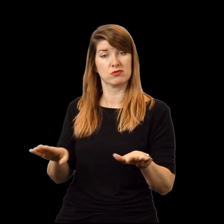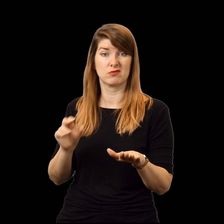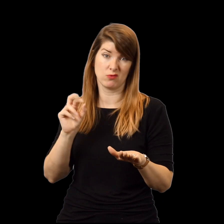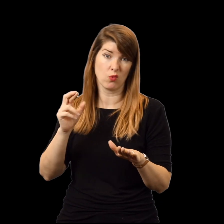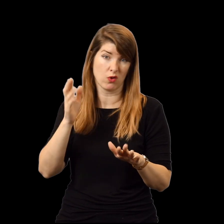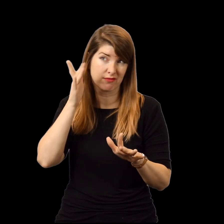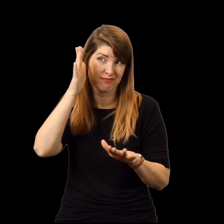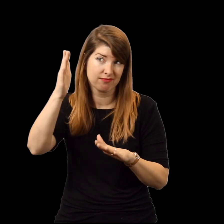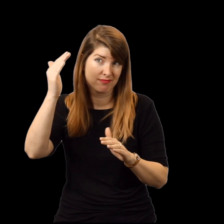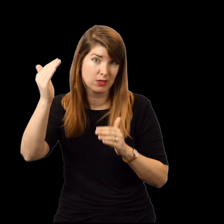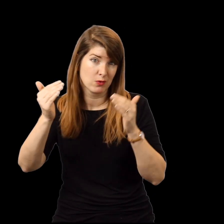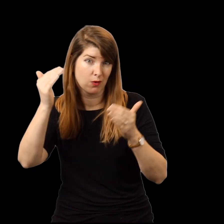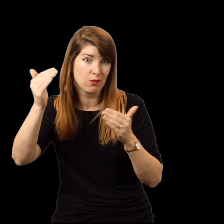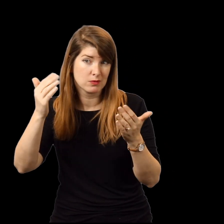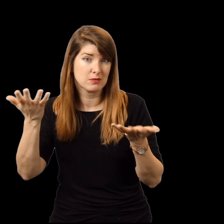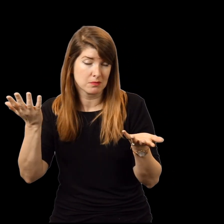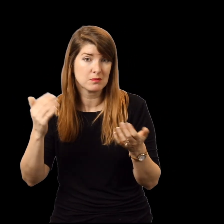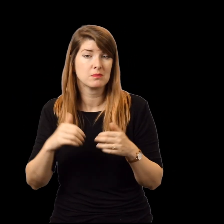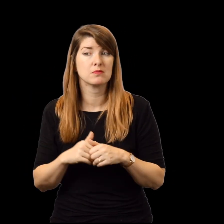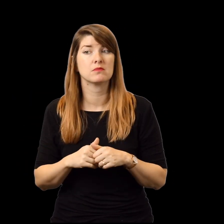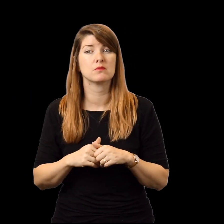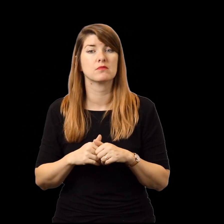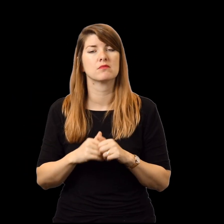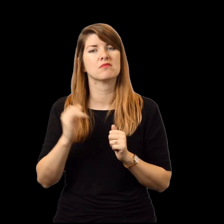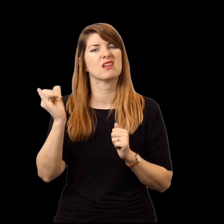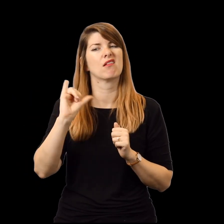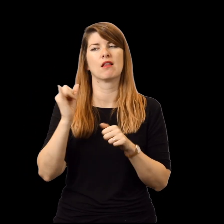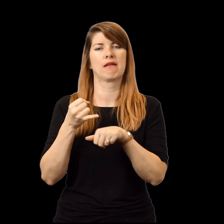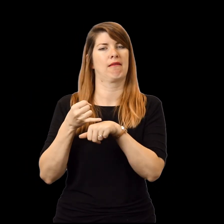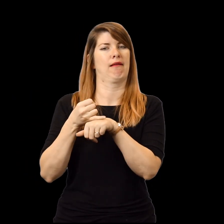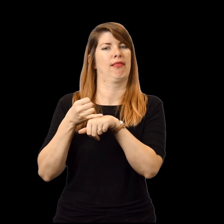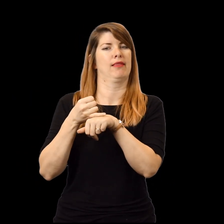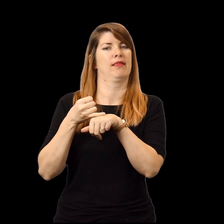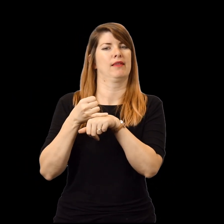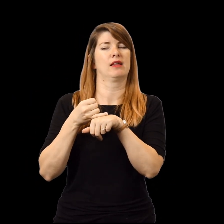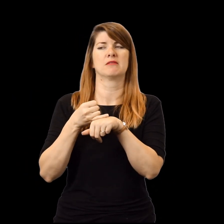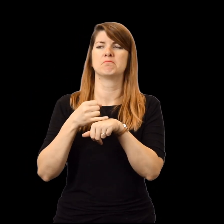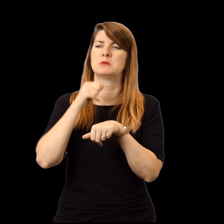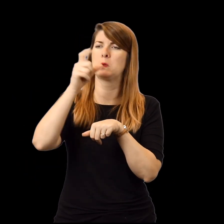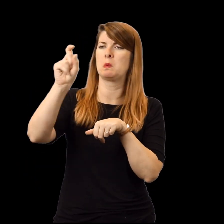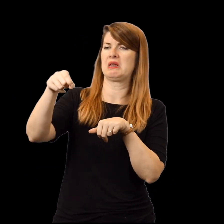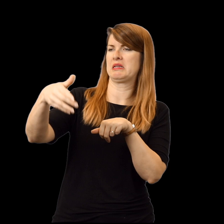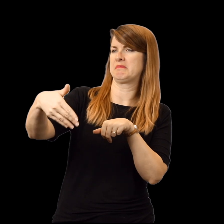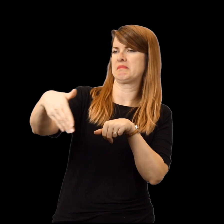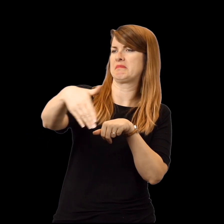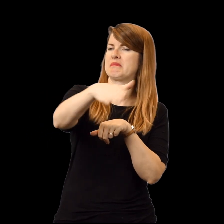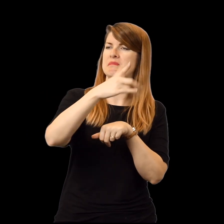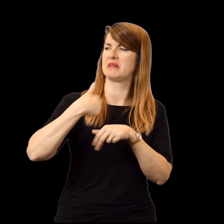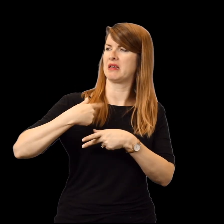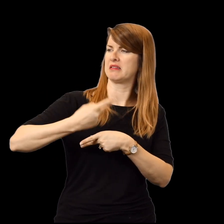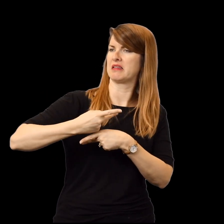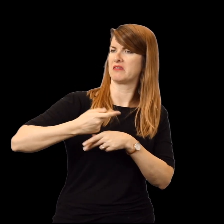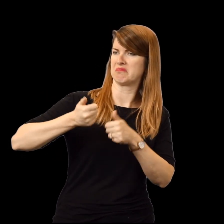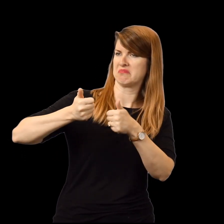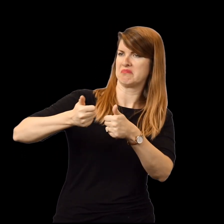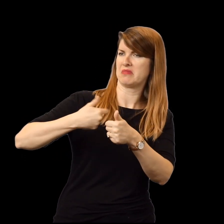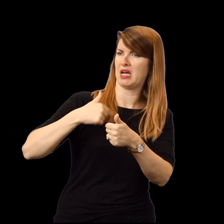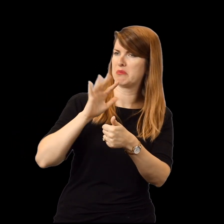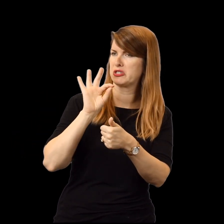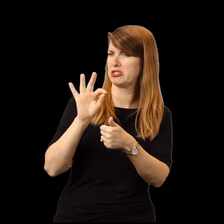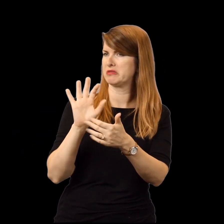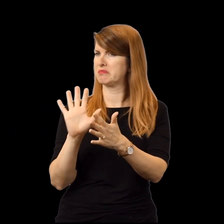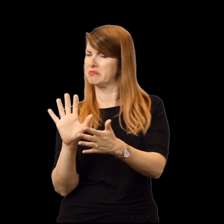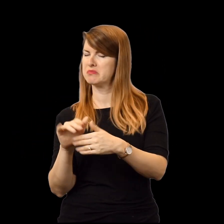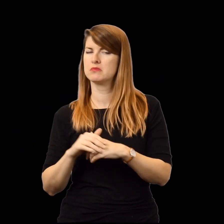kind of children or adults, those of us who are that way as adults, it's like we're an island. Don't need anyone. I got it covered. Thanks, I'm